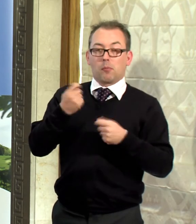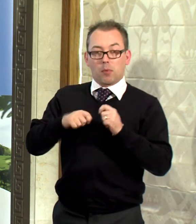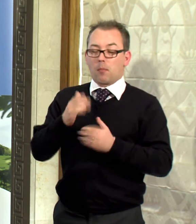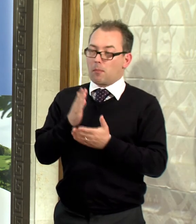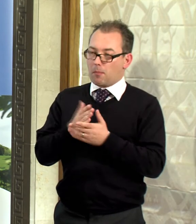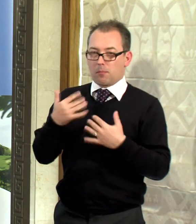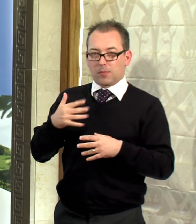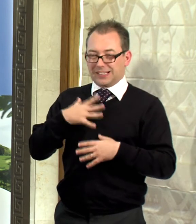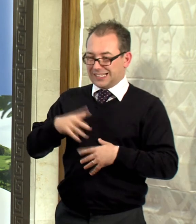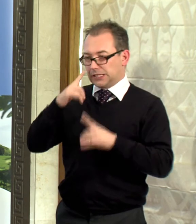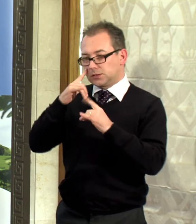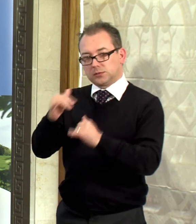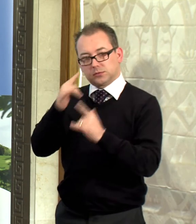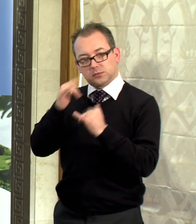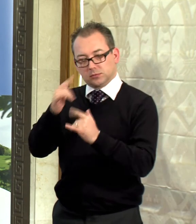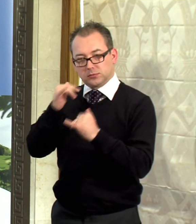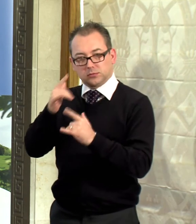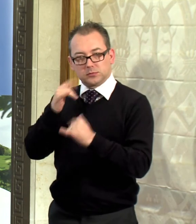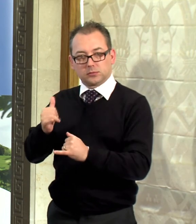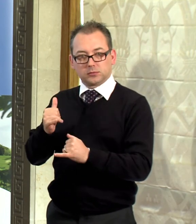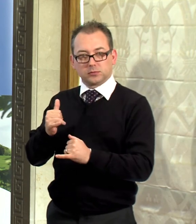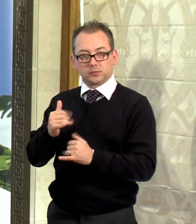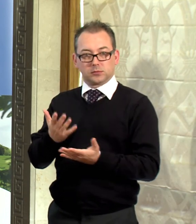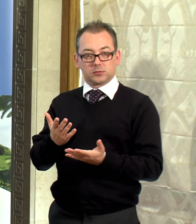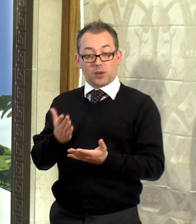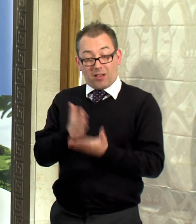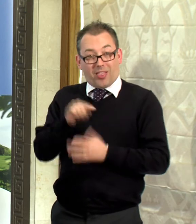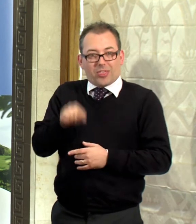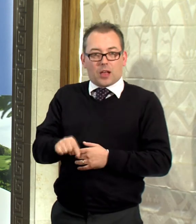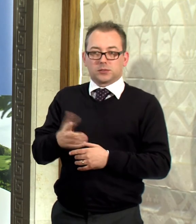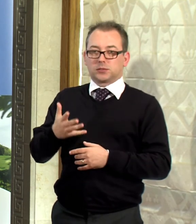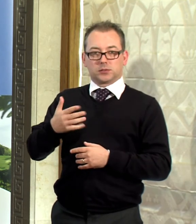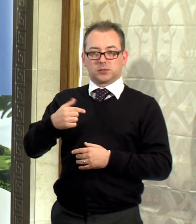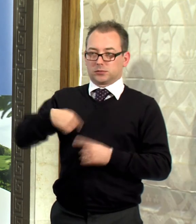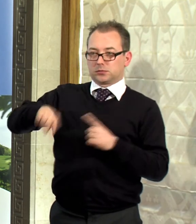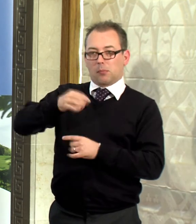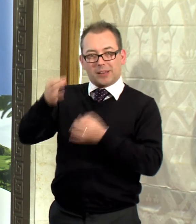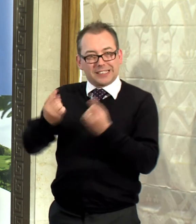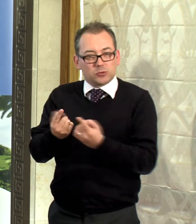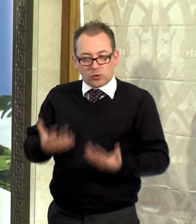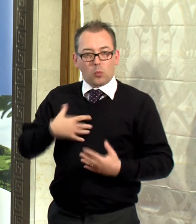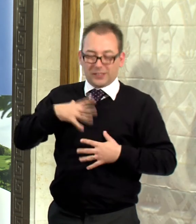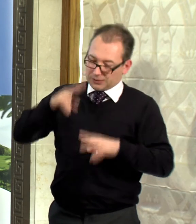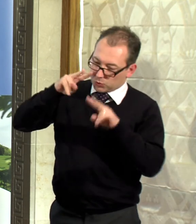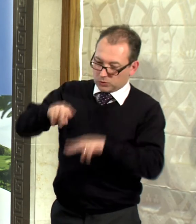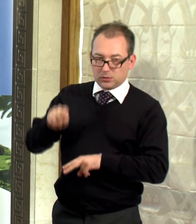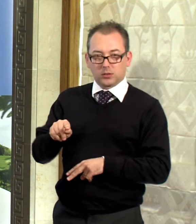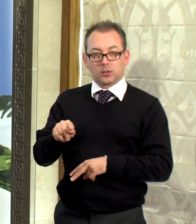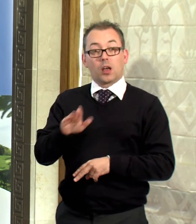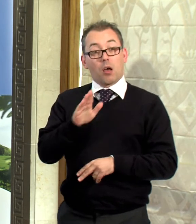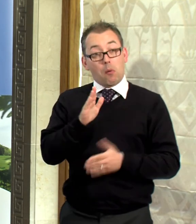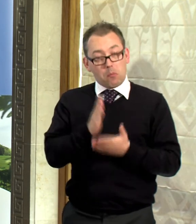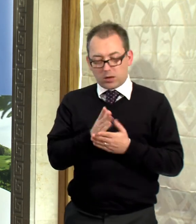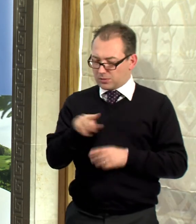implementation to the forefront of political and social debate. Furthermore, they highlight the